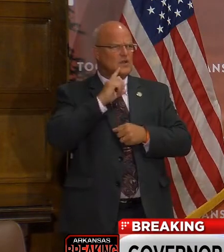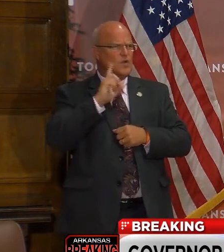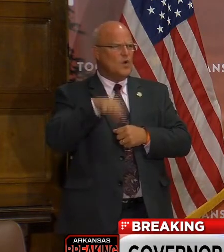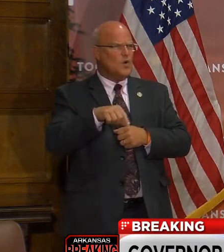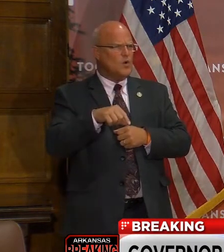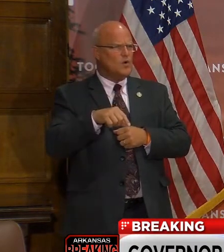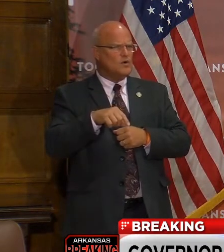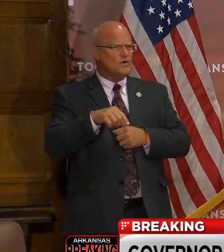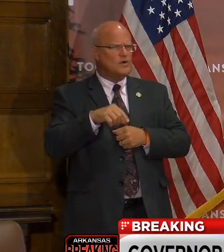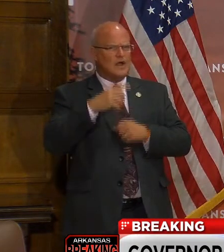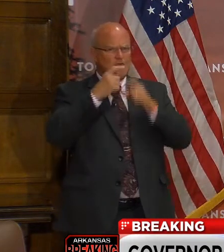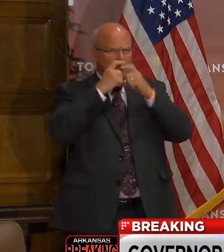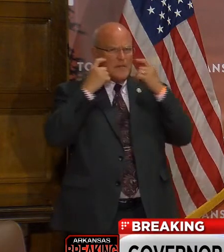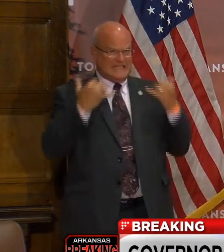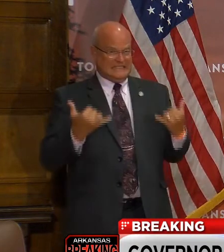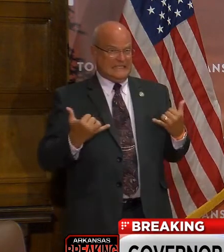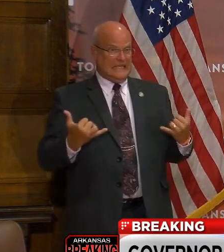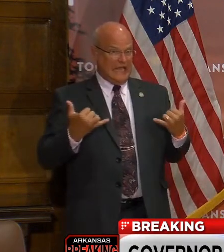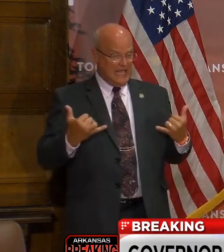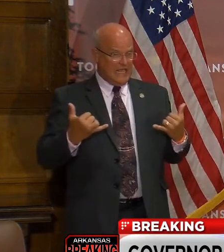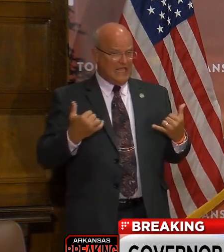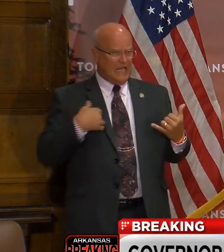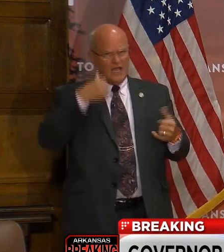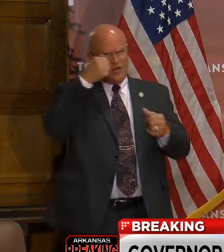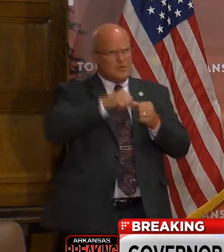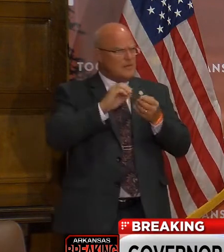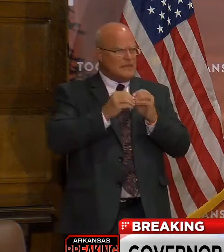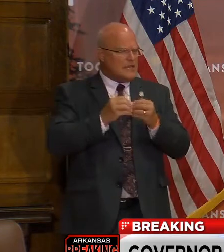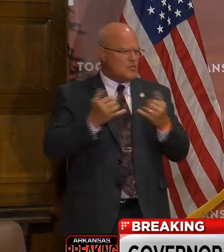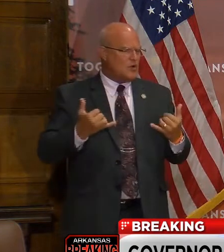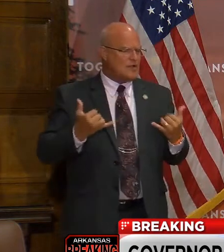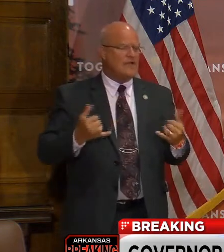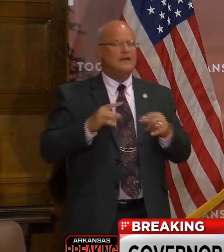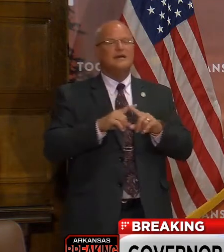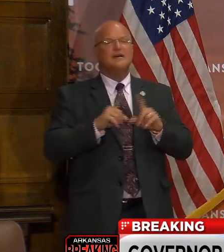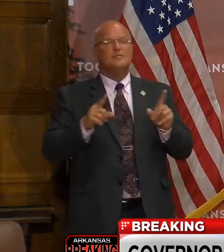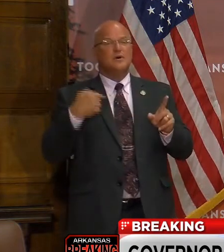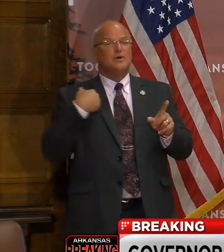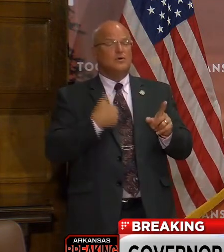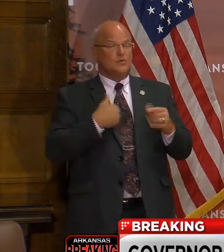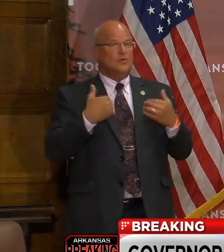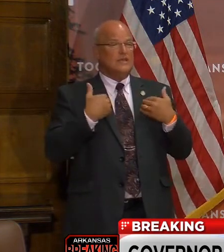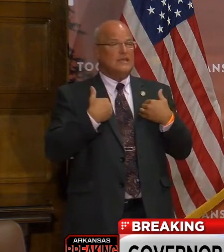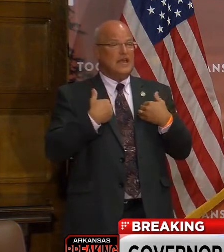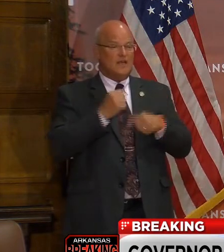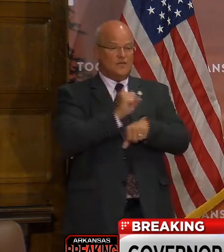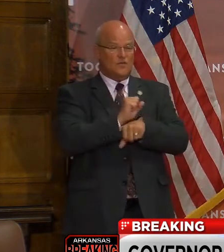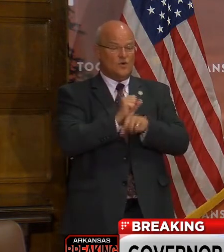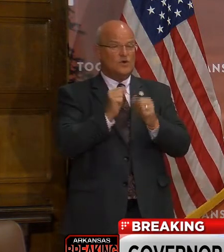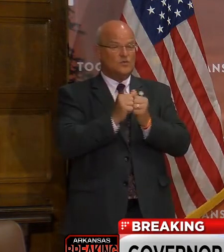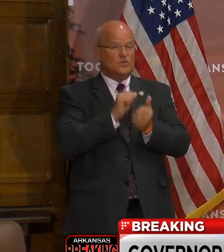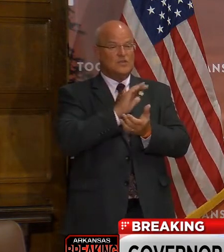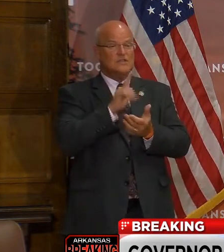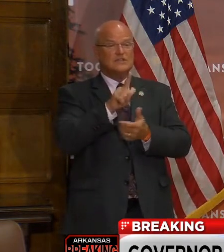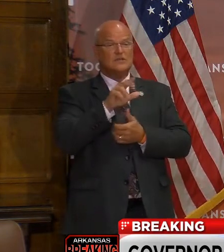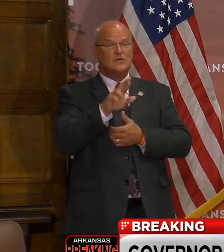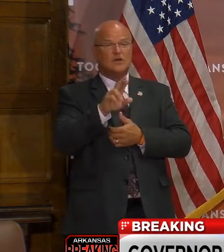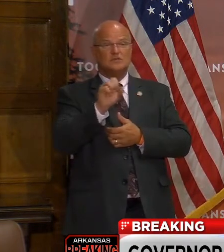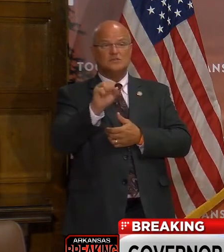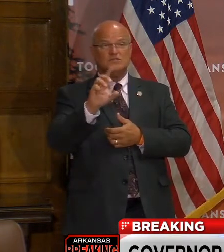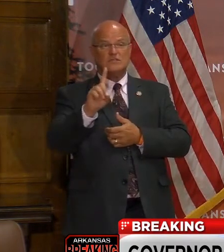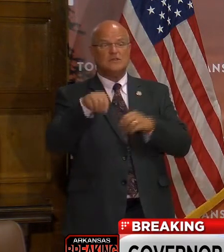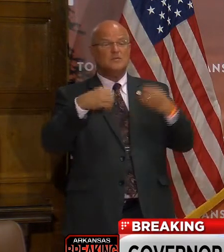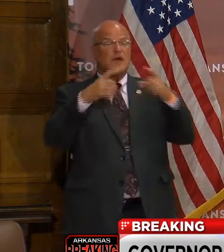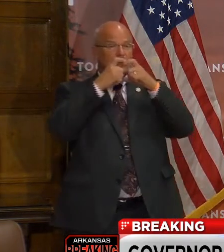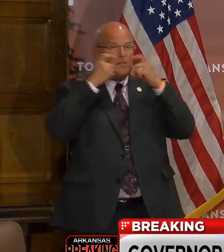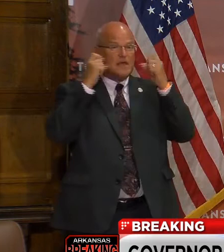one of their orders of masks today. I don't remember the number of those. We have worked with them to help provide masks